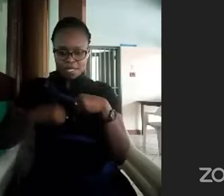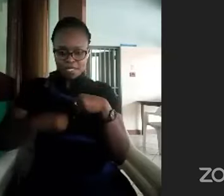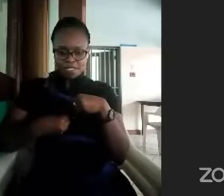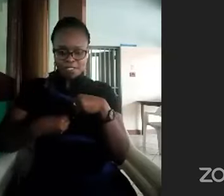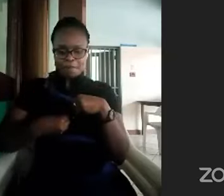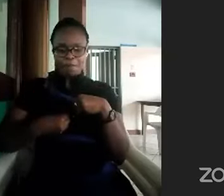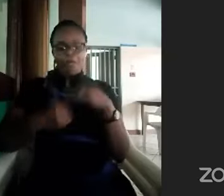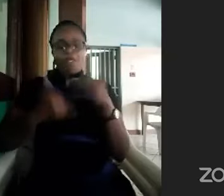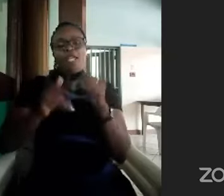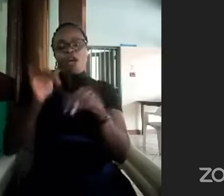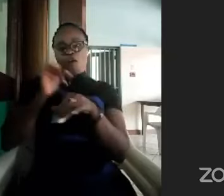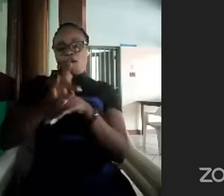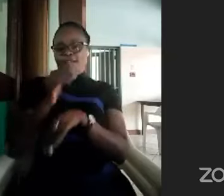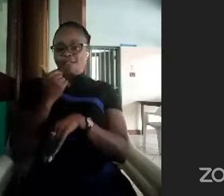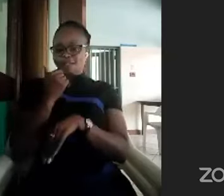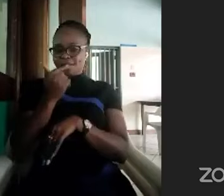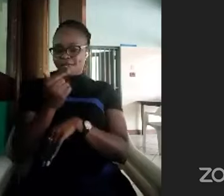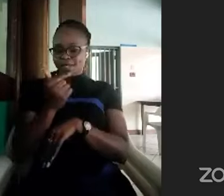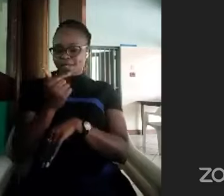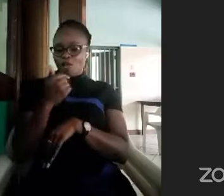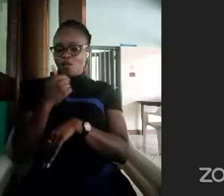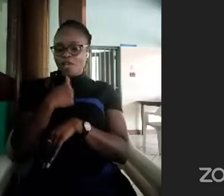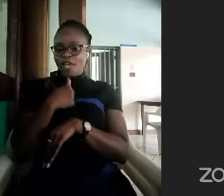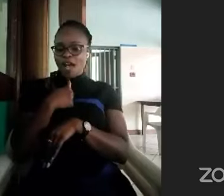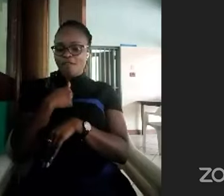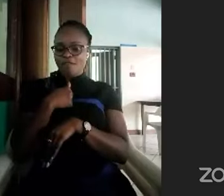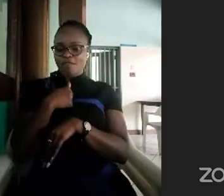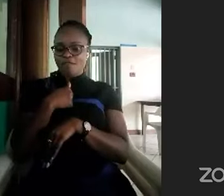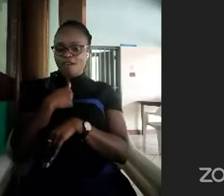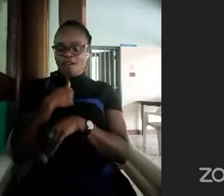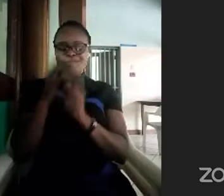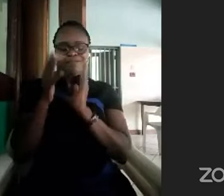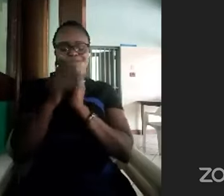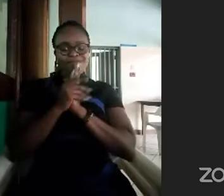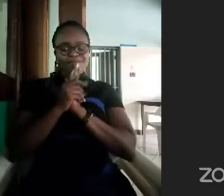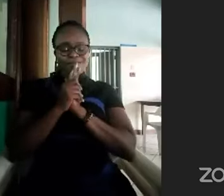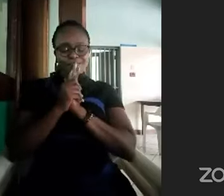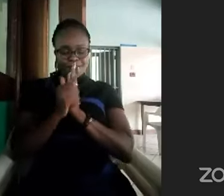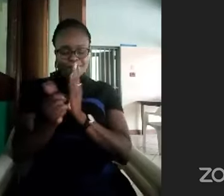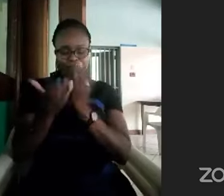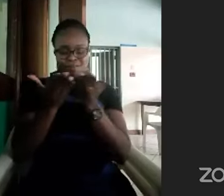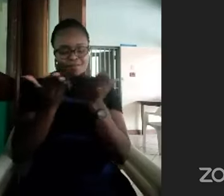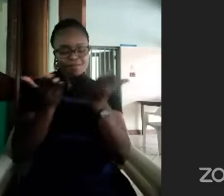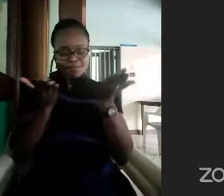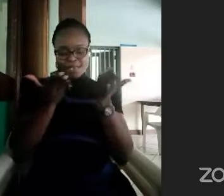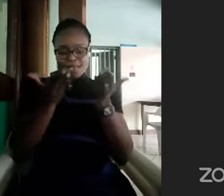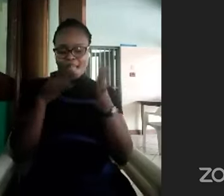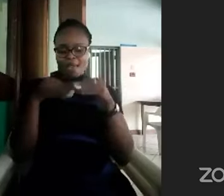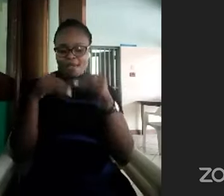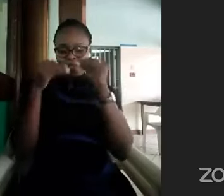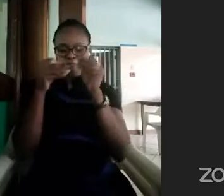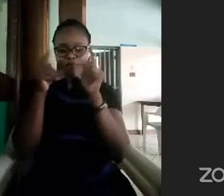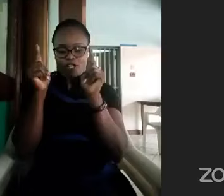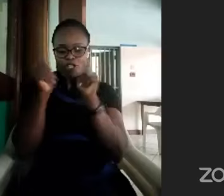we have our amazing, powerful people in the house who are going to give us a brief presentation in regards to